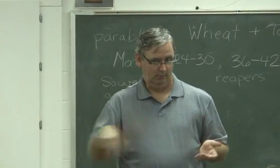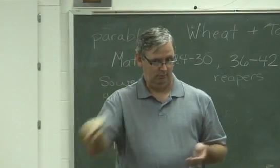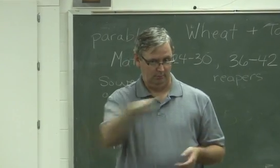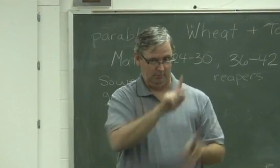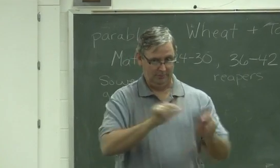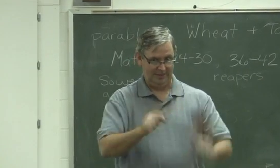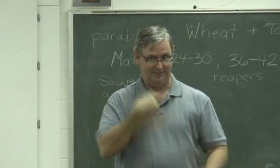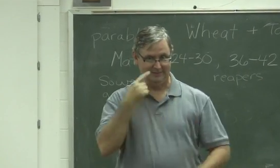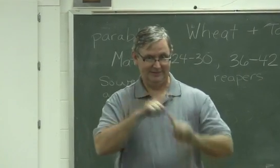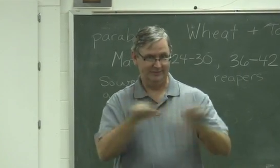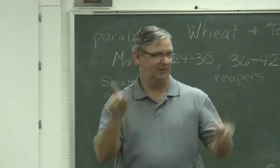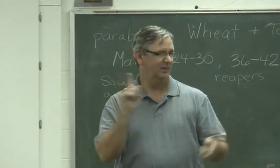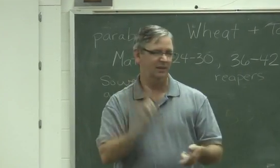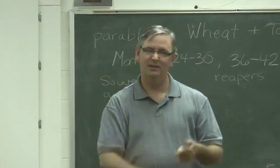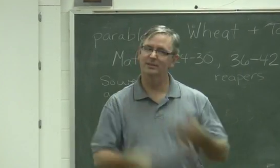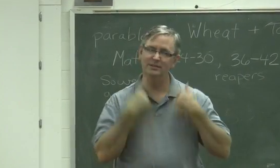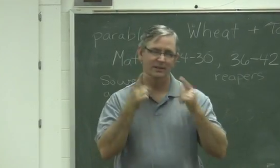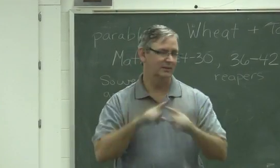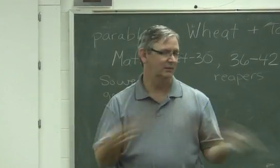We can't really know. We can't really tell the difference.